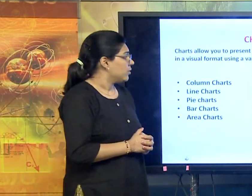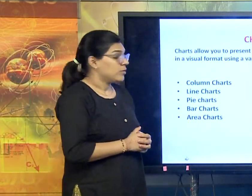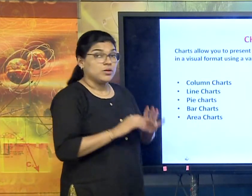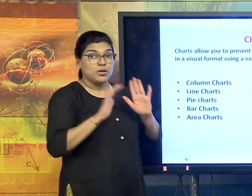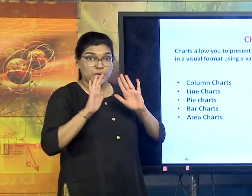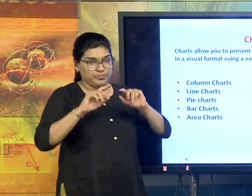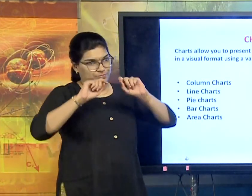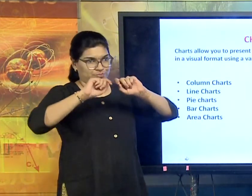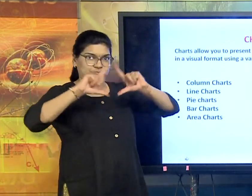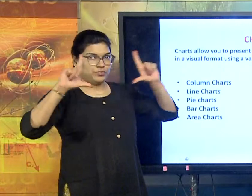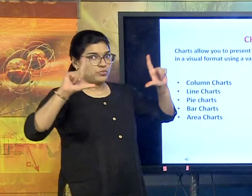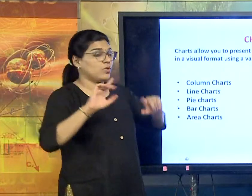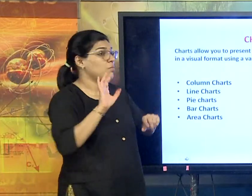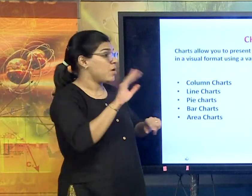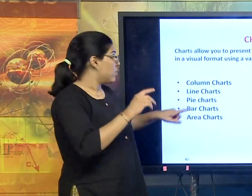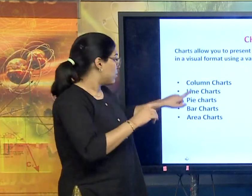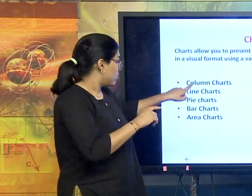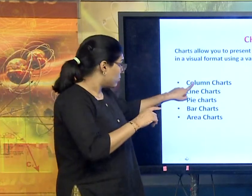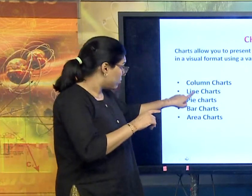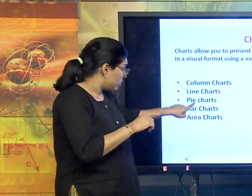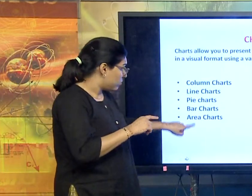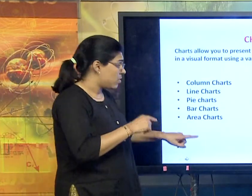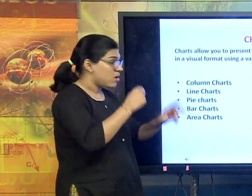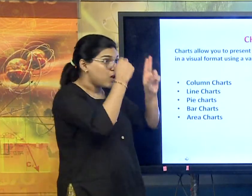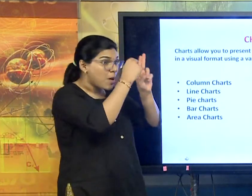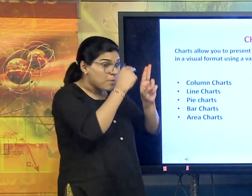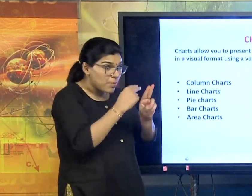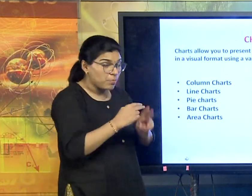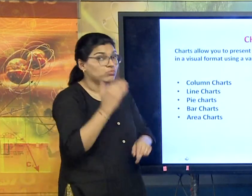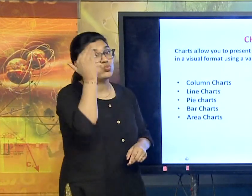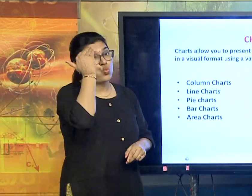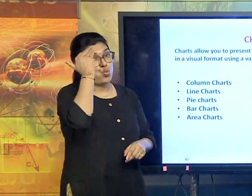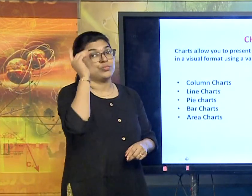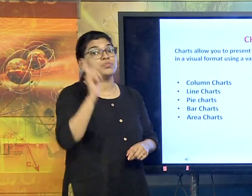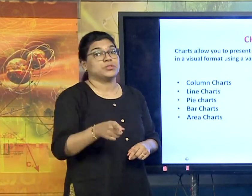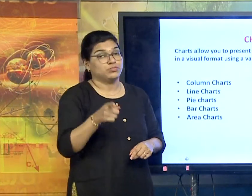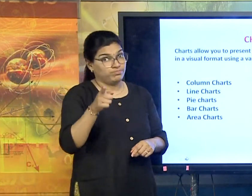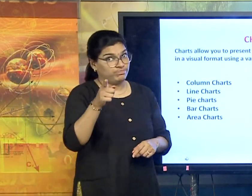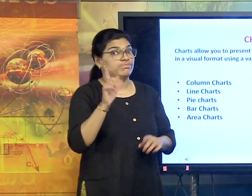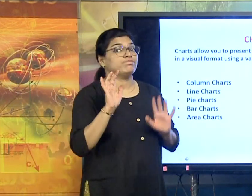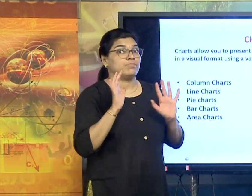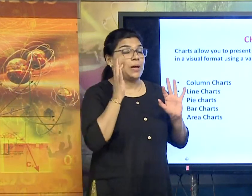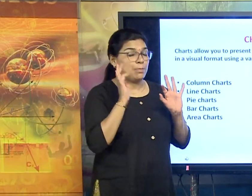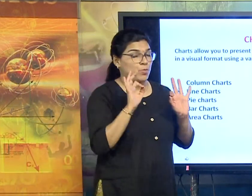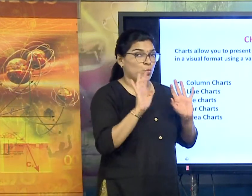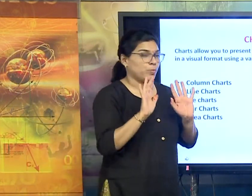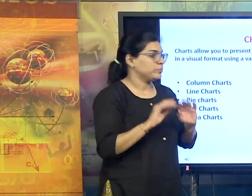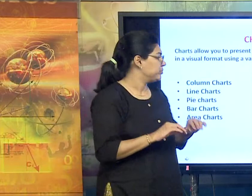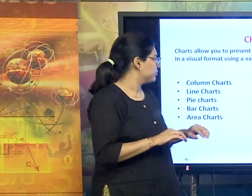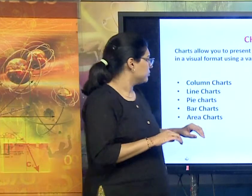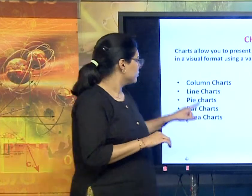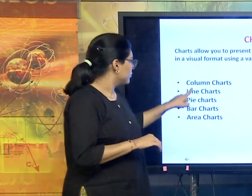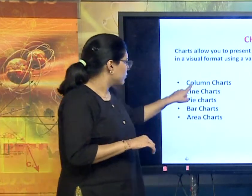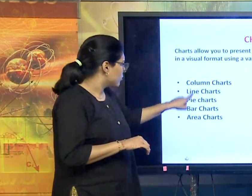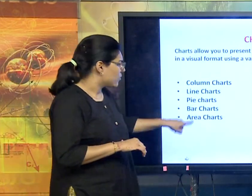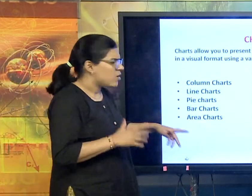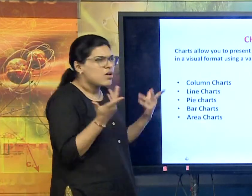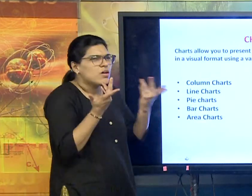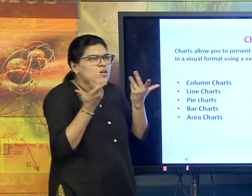in the MS Excel. Sometime pie chart, sometime column chart, line chart. See, all these are different